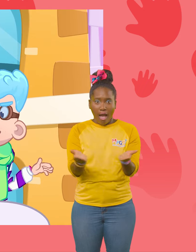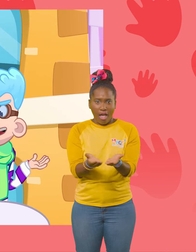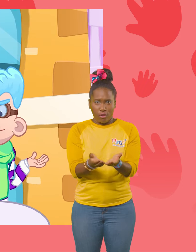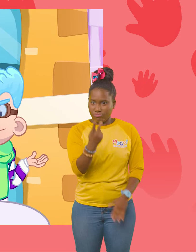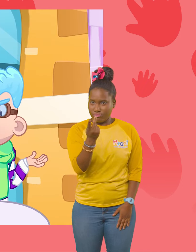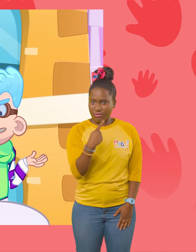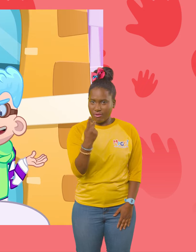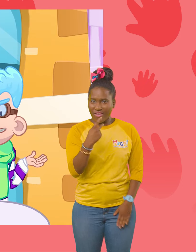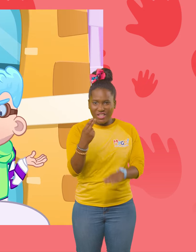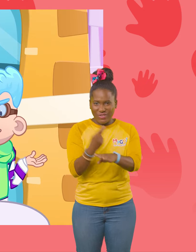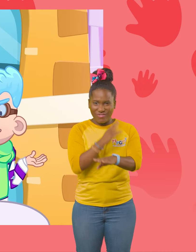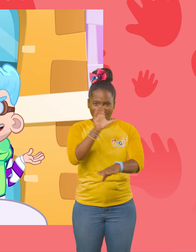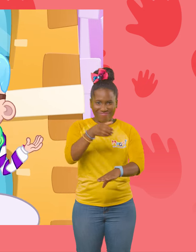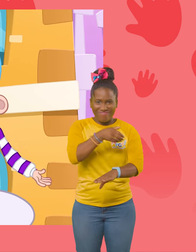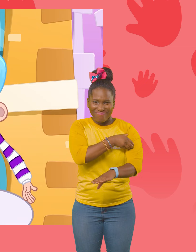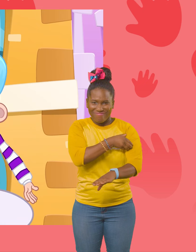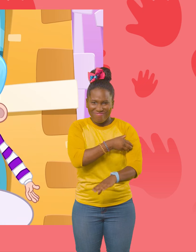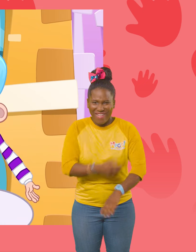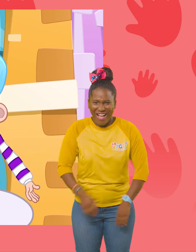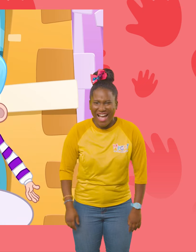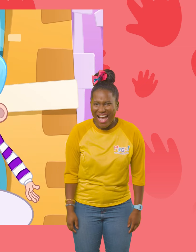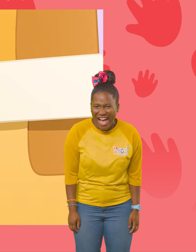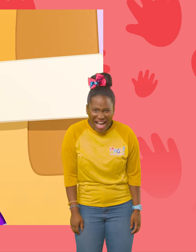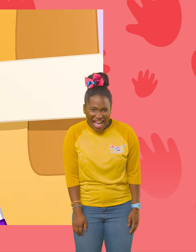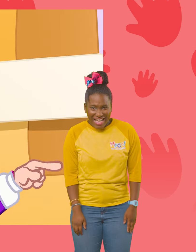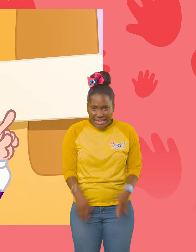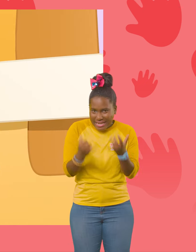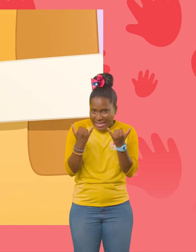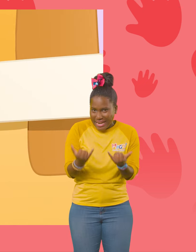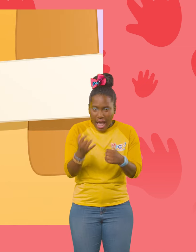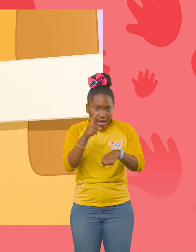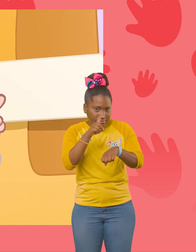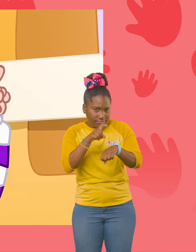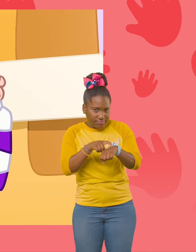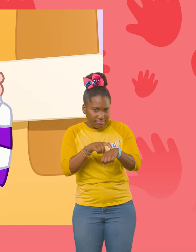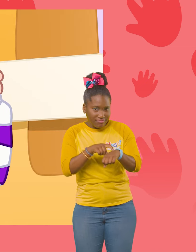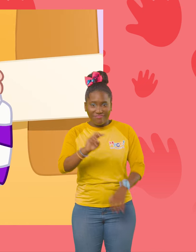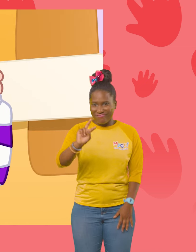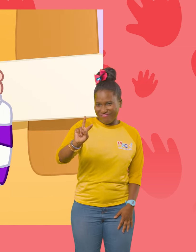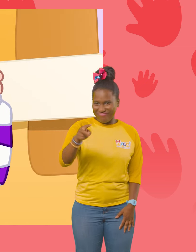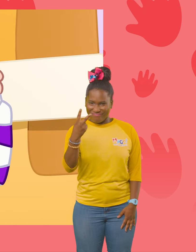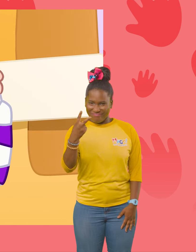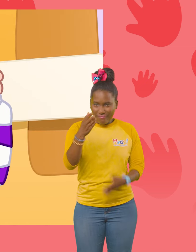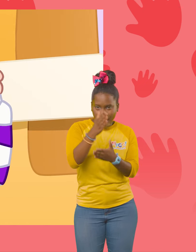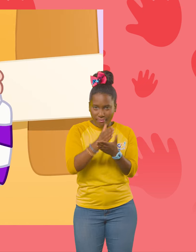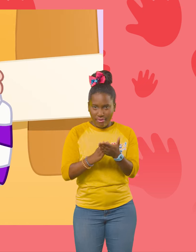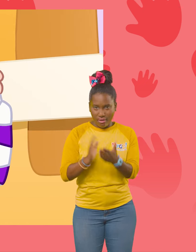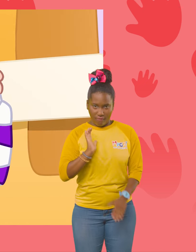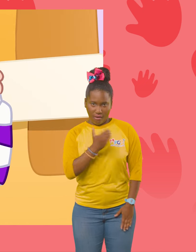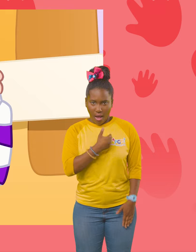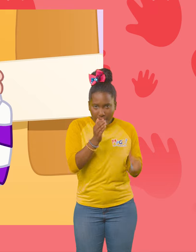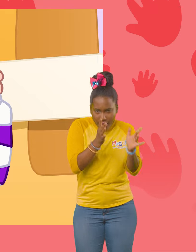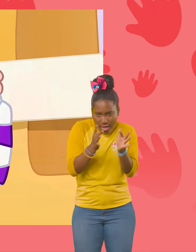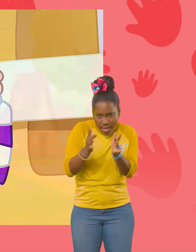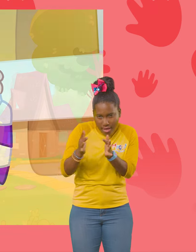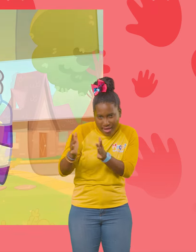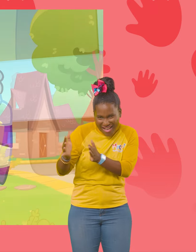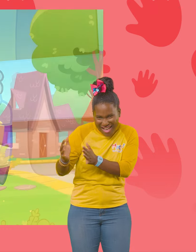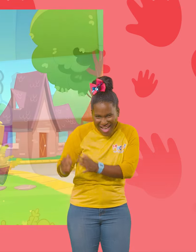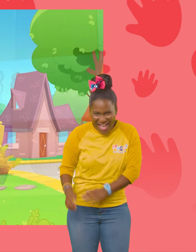mobile, we can use its powers ourselves. And now, it's time for the second part of our